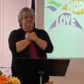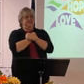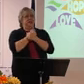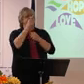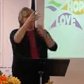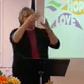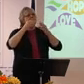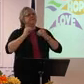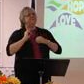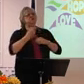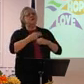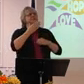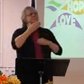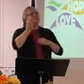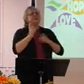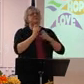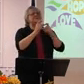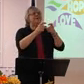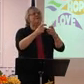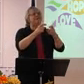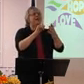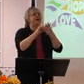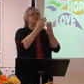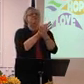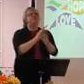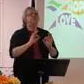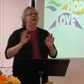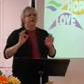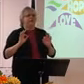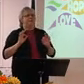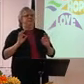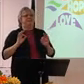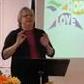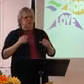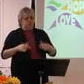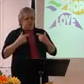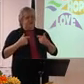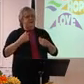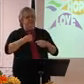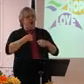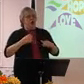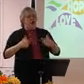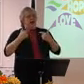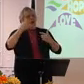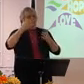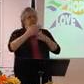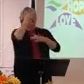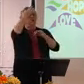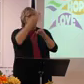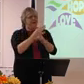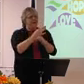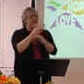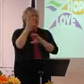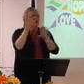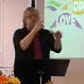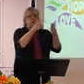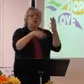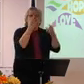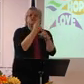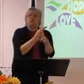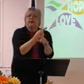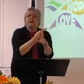that you've given us the greatest gift, and that is freedom to live our lives of faith, to do what's